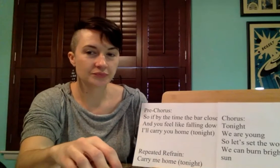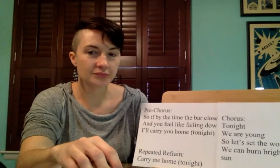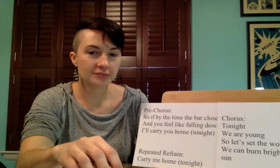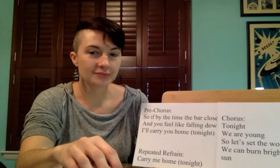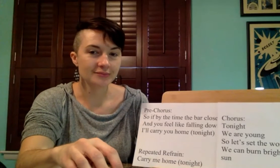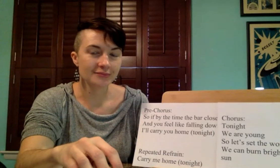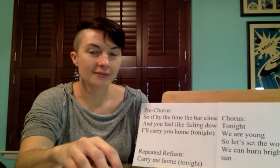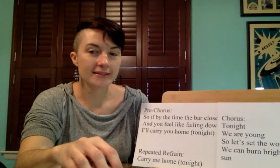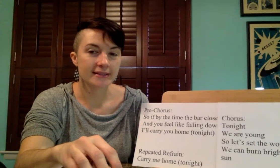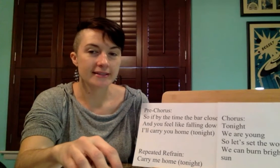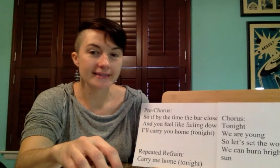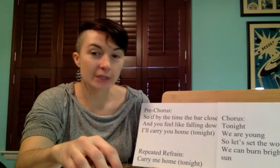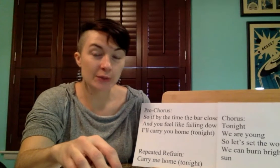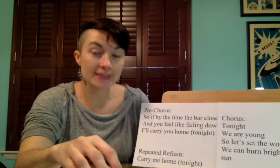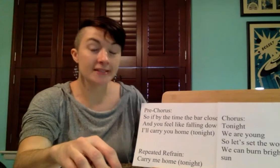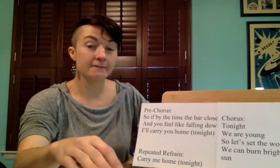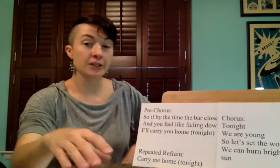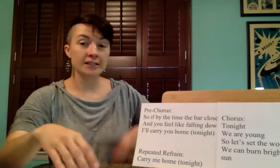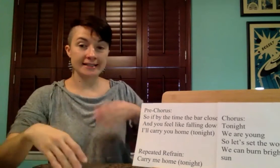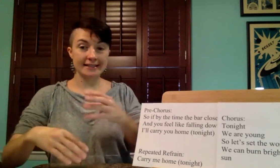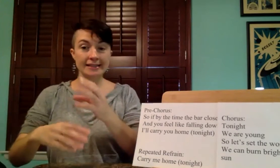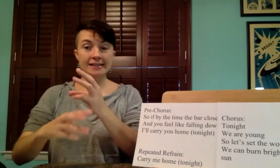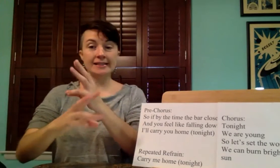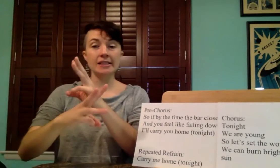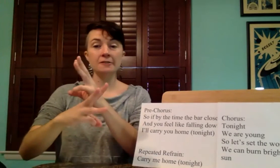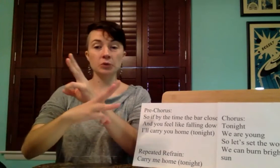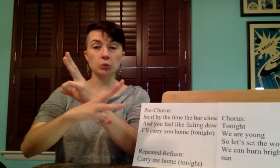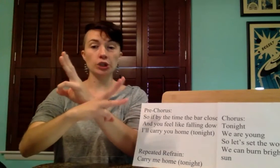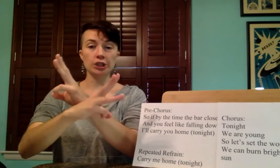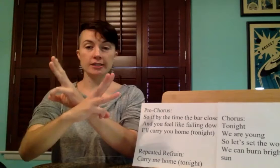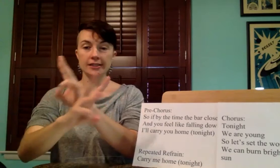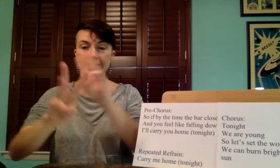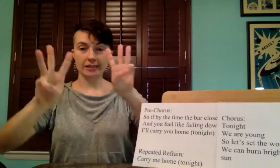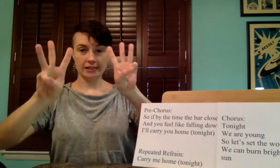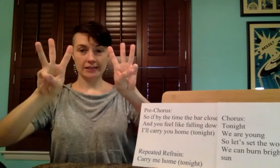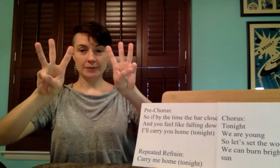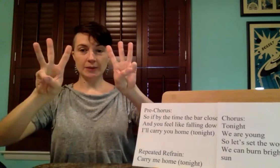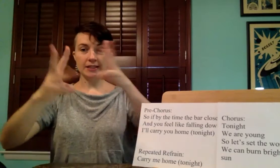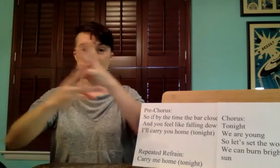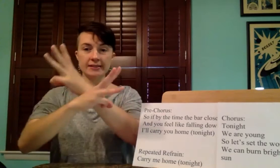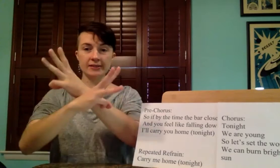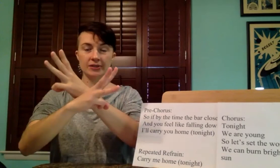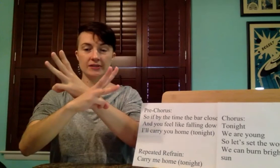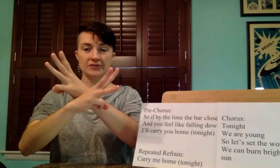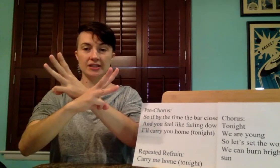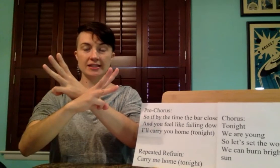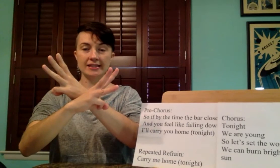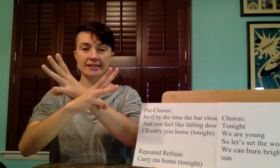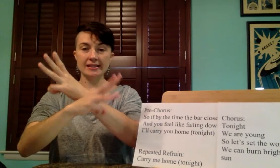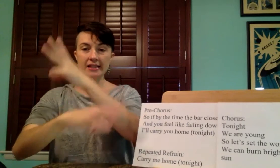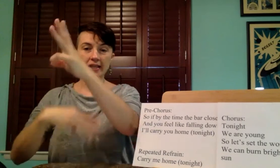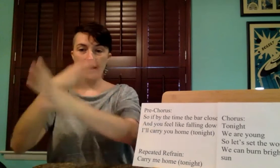No, I know it. So this is a verse. This is a sign for world. W hands across the wrist,